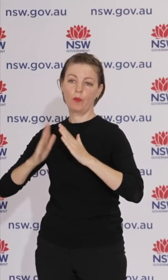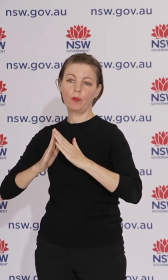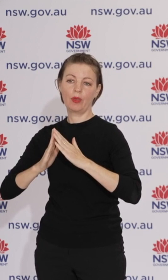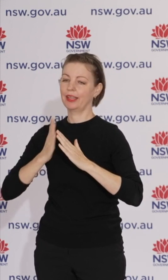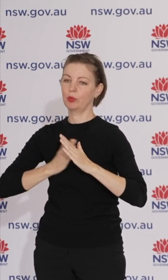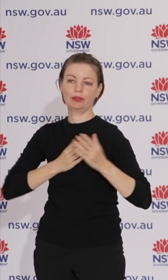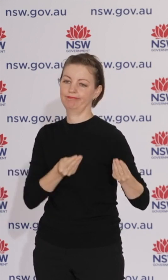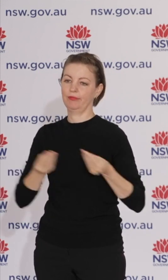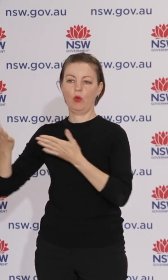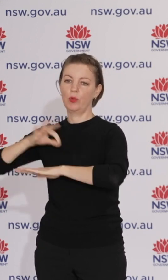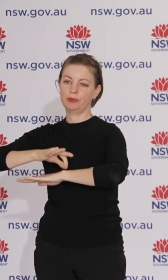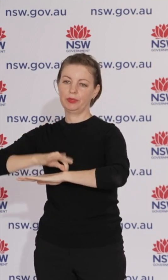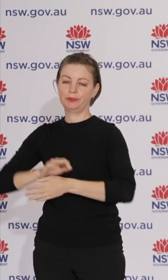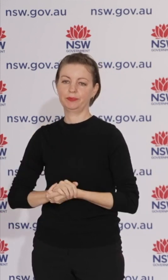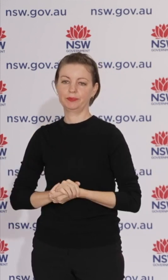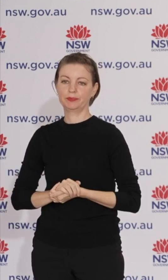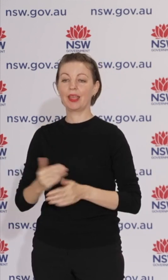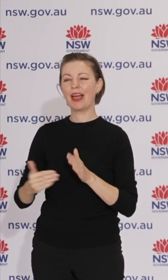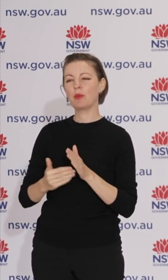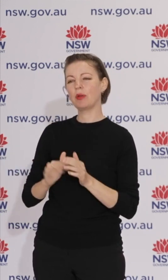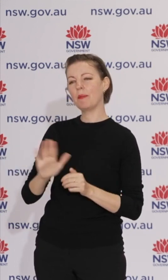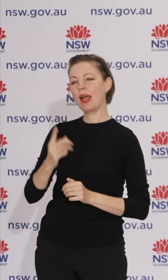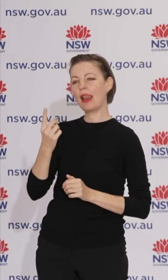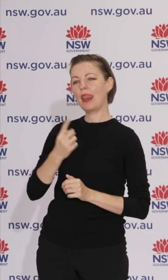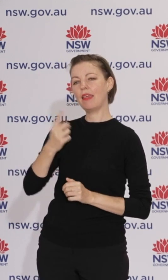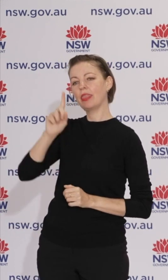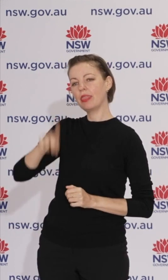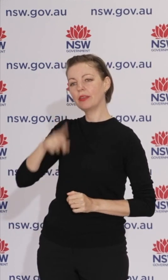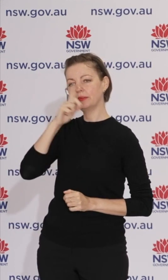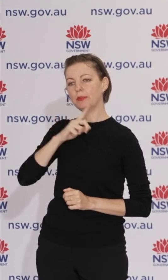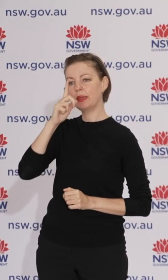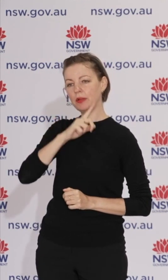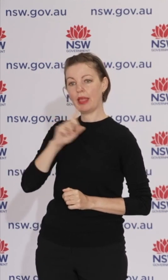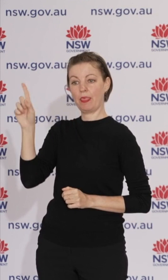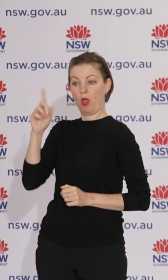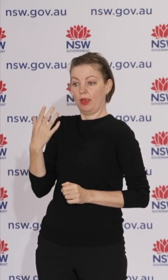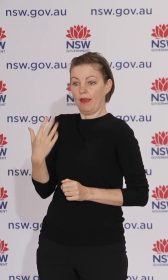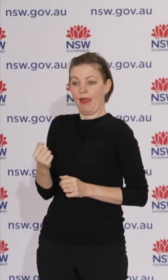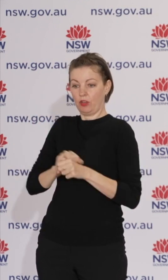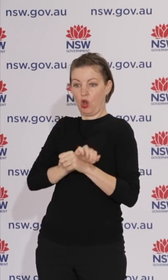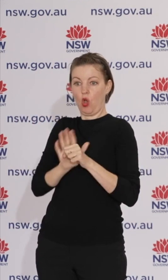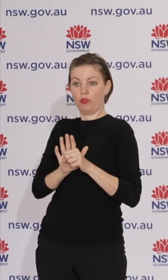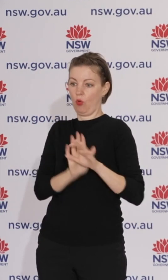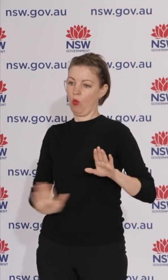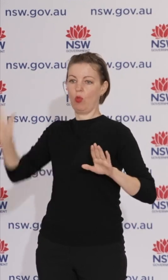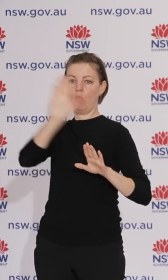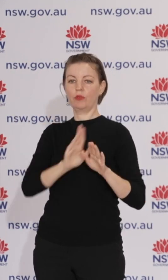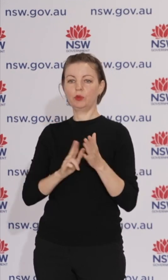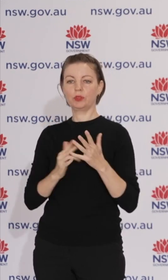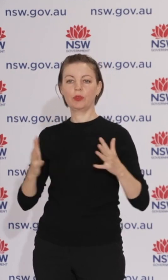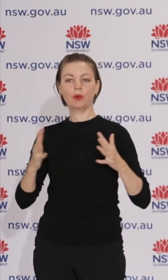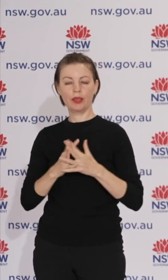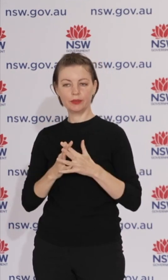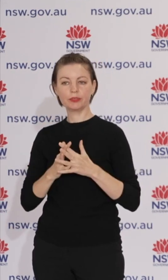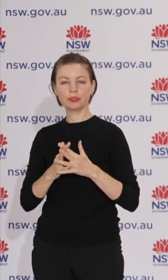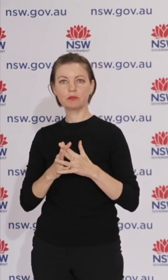At the moment, there's about 11,000 people, I think I said this earlier, being managed with COVID across our entire state,